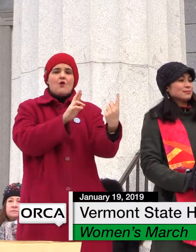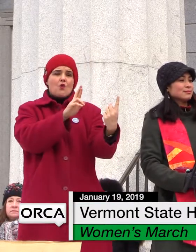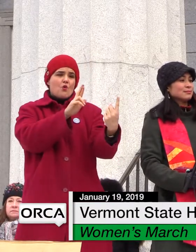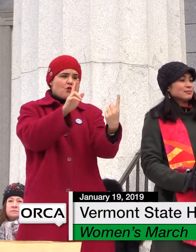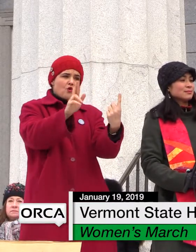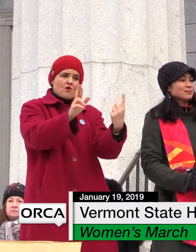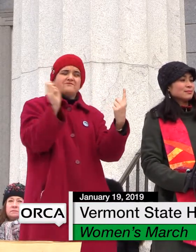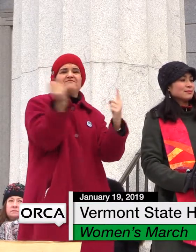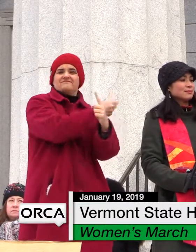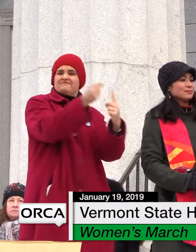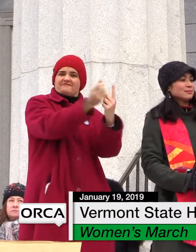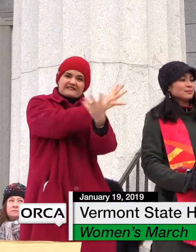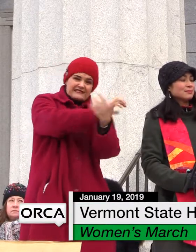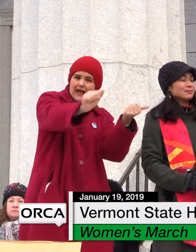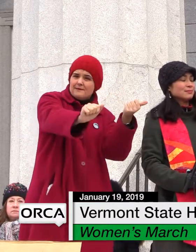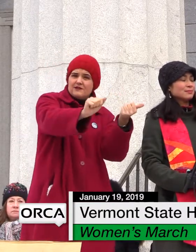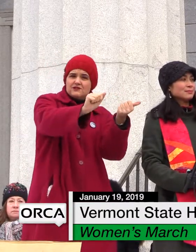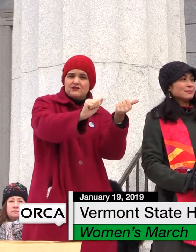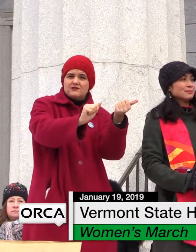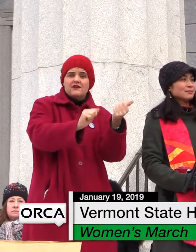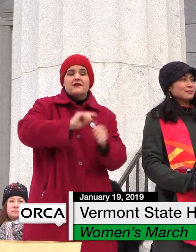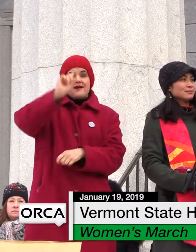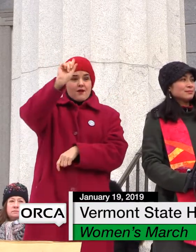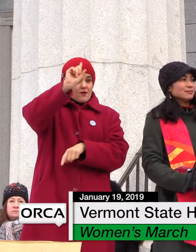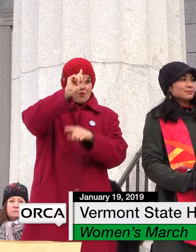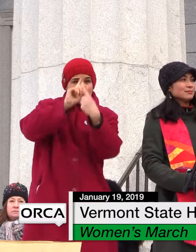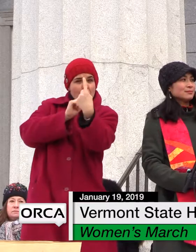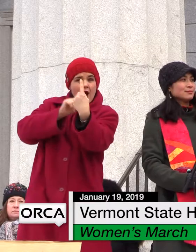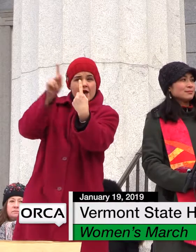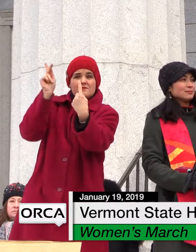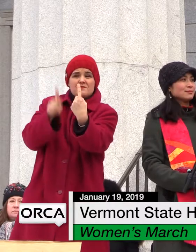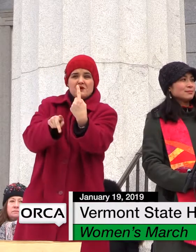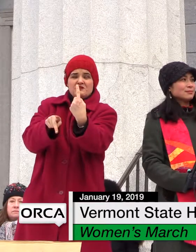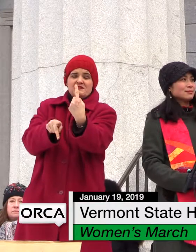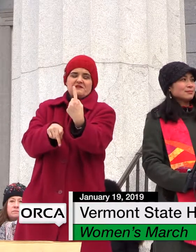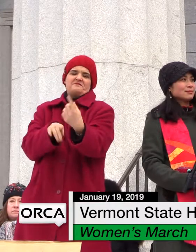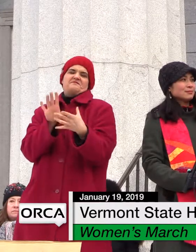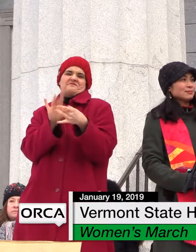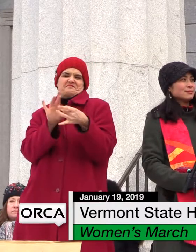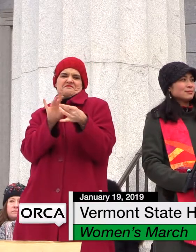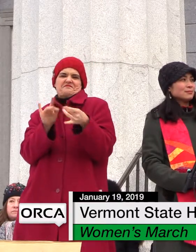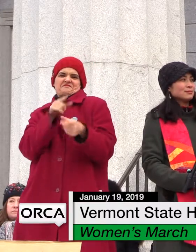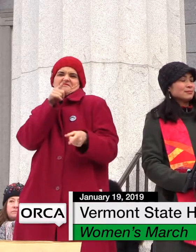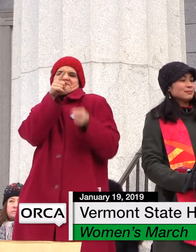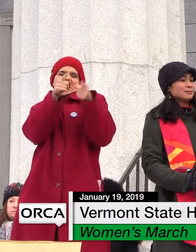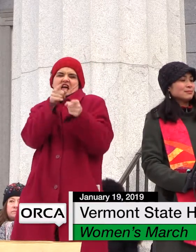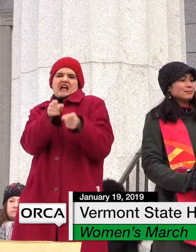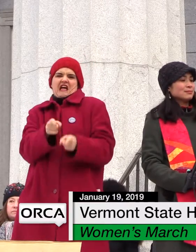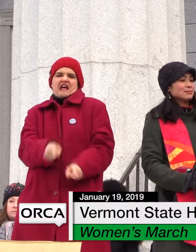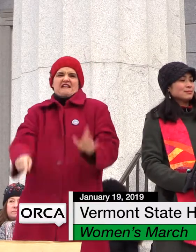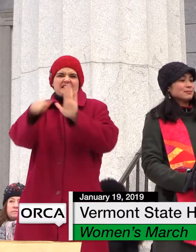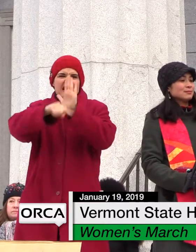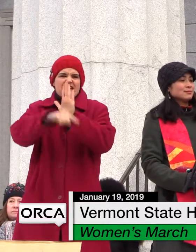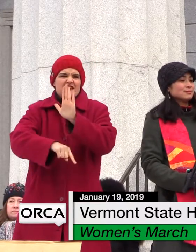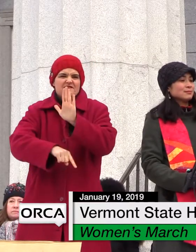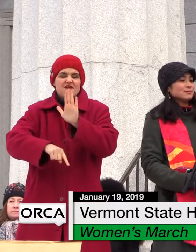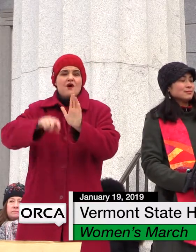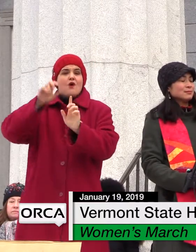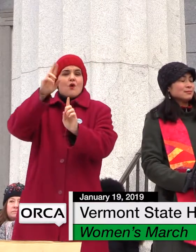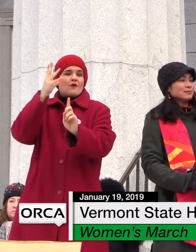sterilized, when any one of us is vilified or traumatized